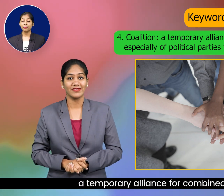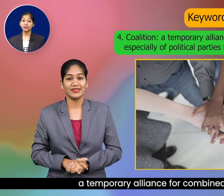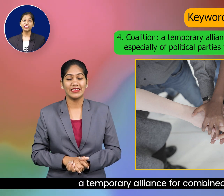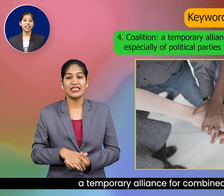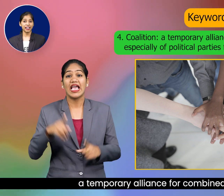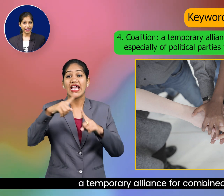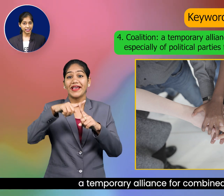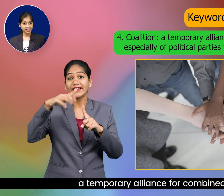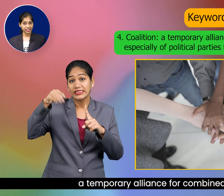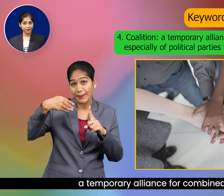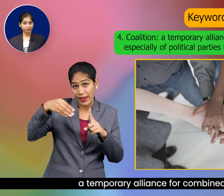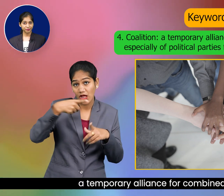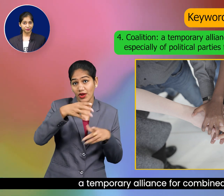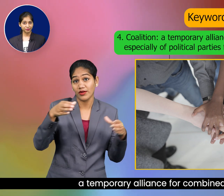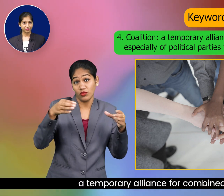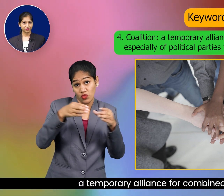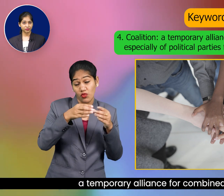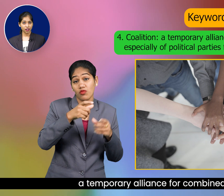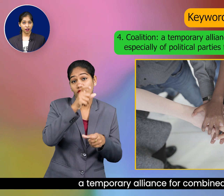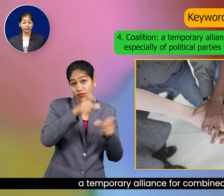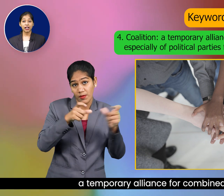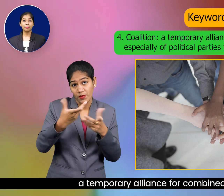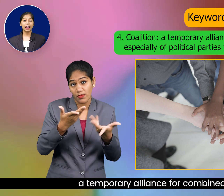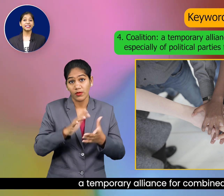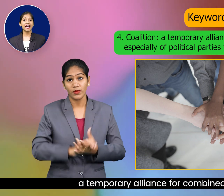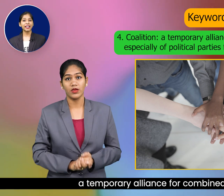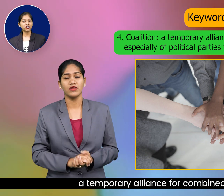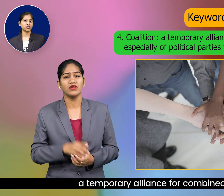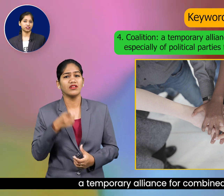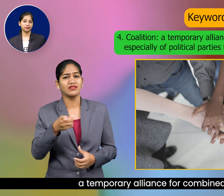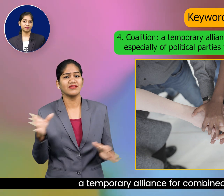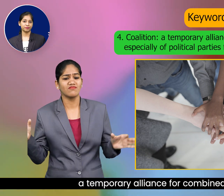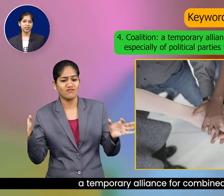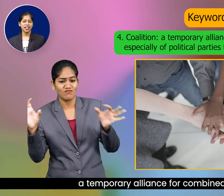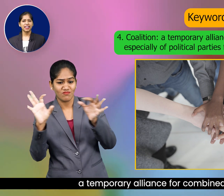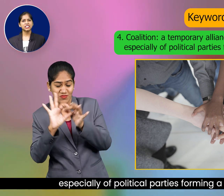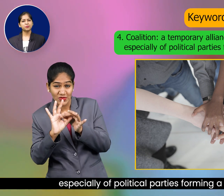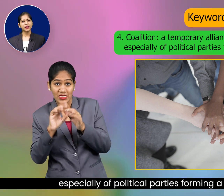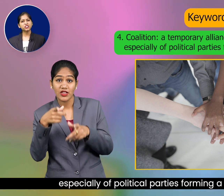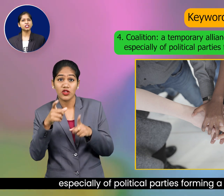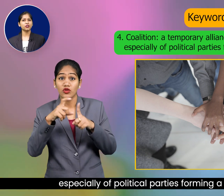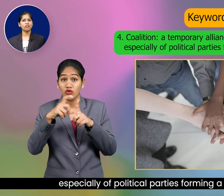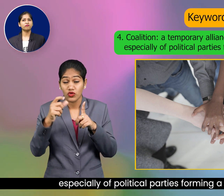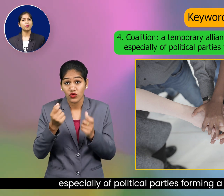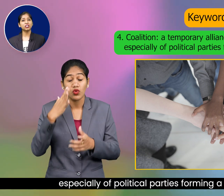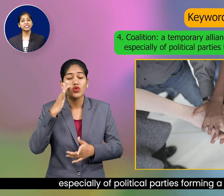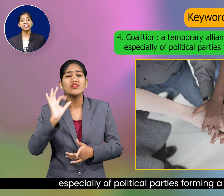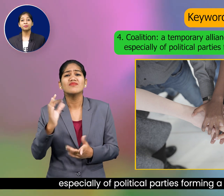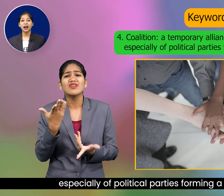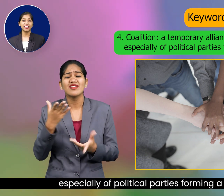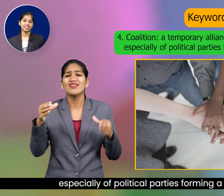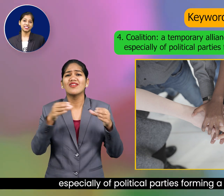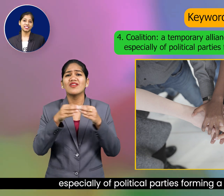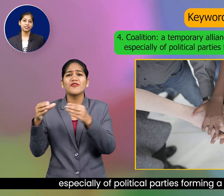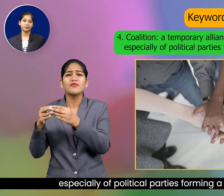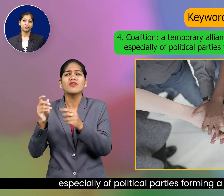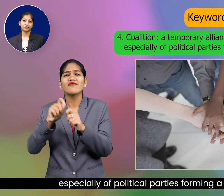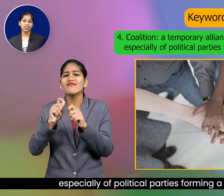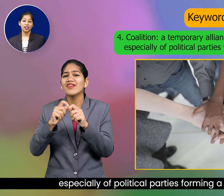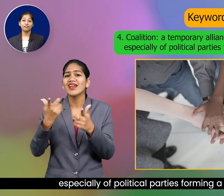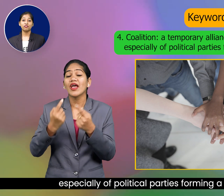a temporary alliance for combined action, especially of political